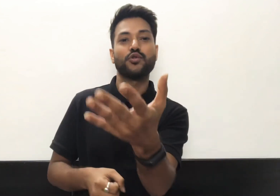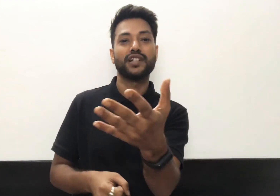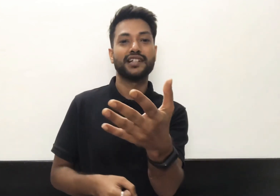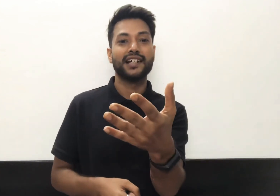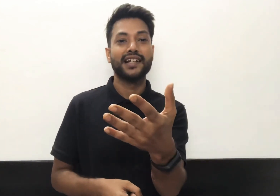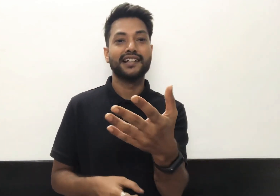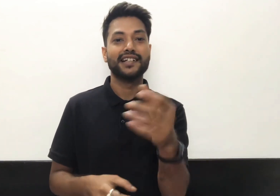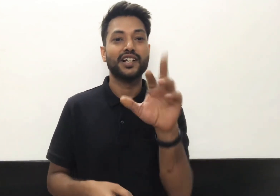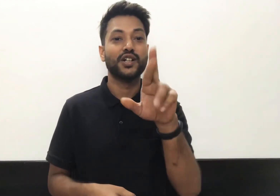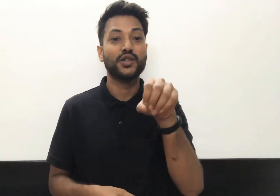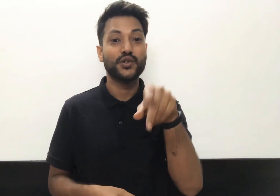snake.